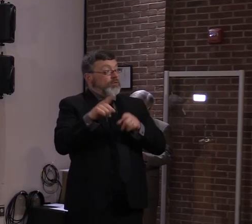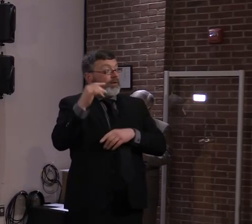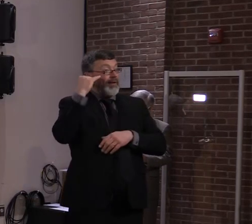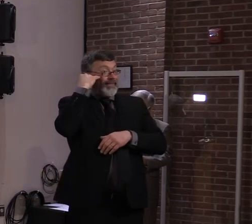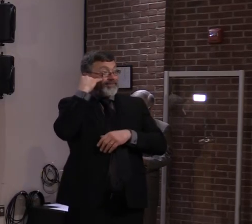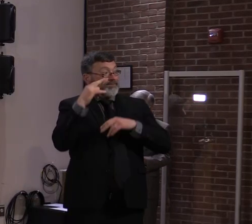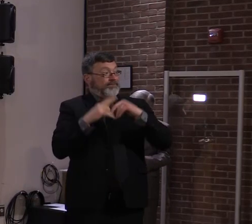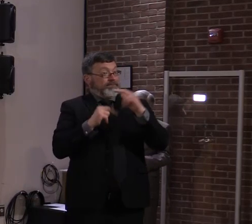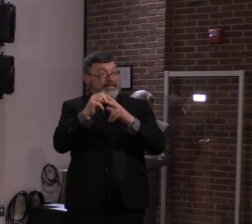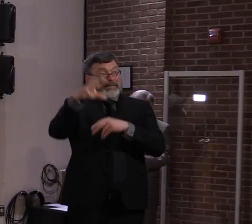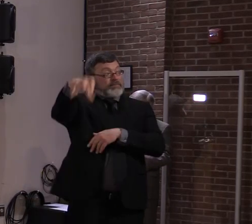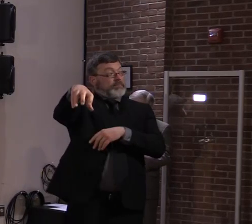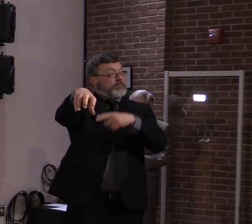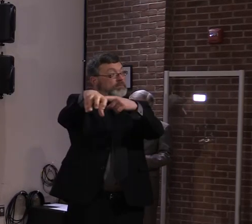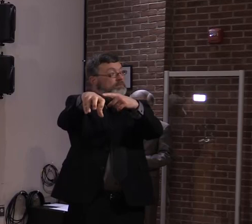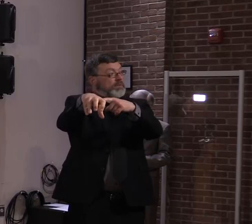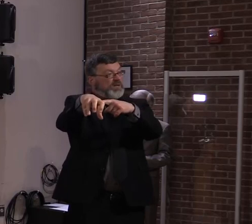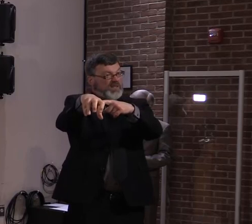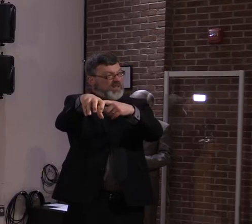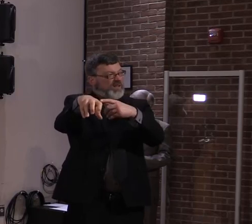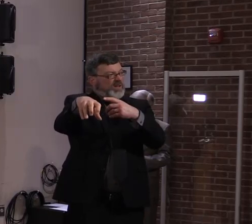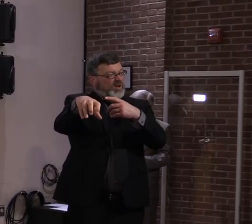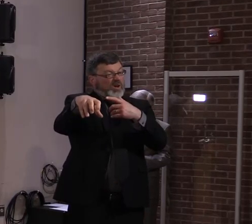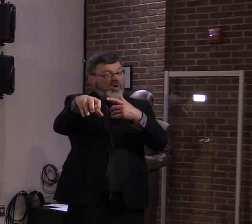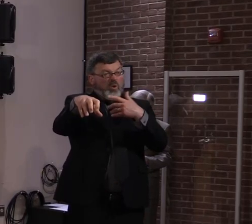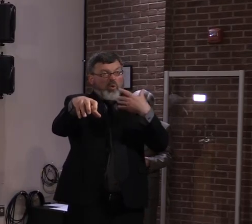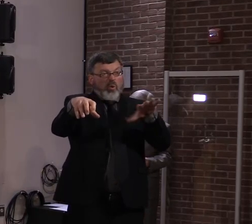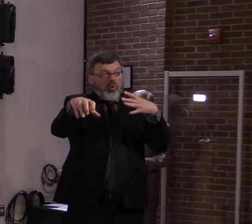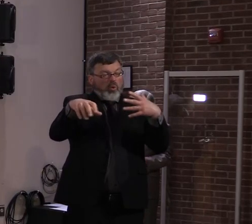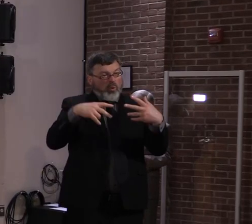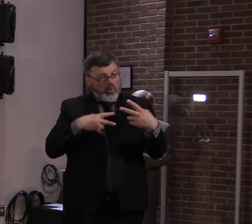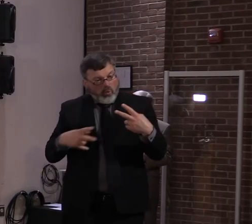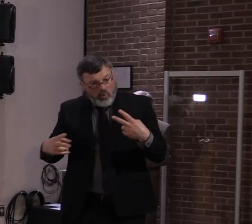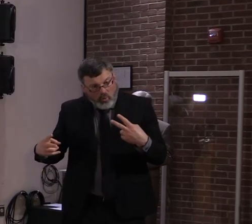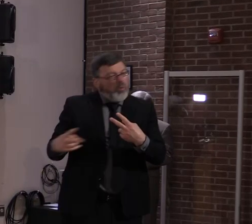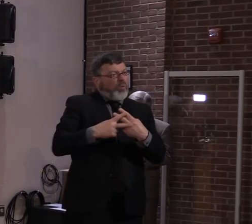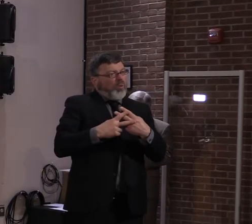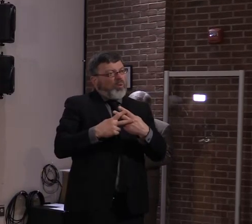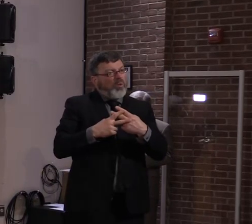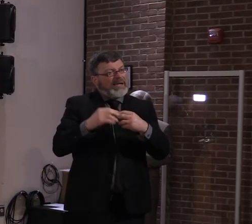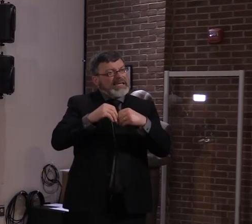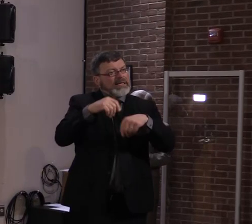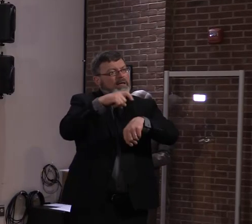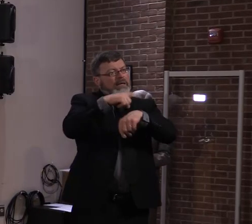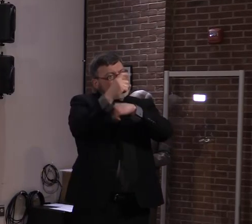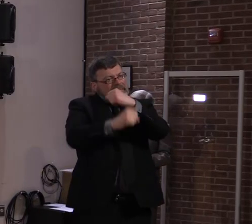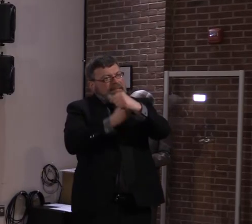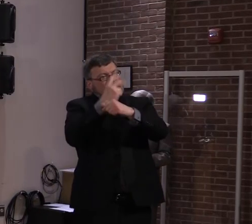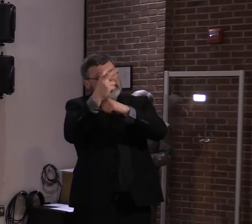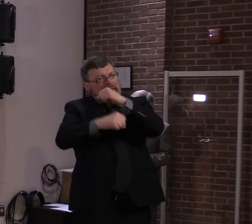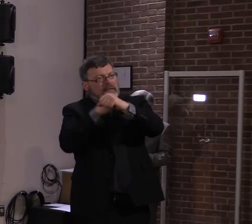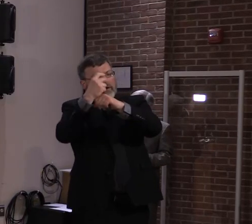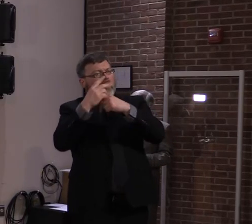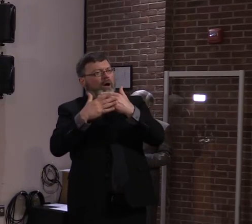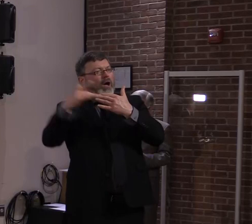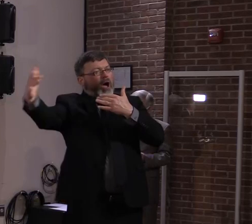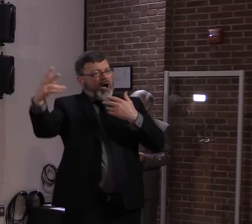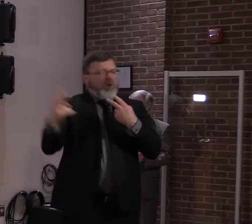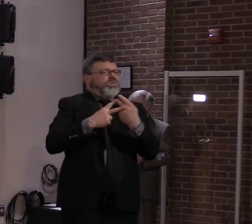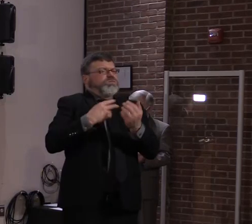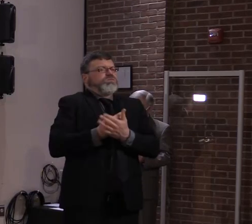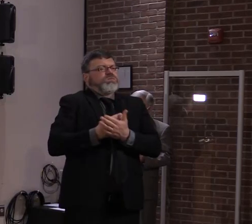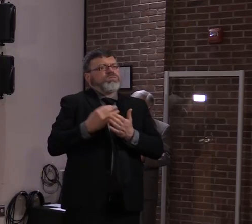afford to continue to provide for over $70 million. Some projections go to